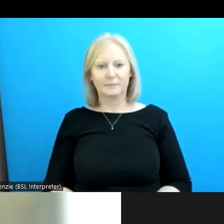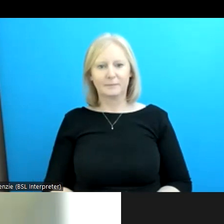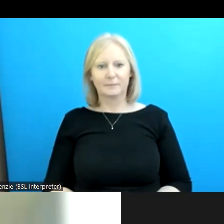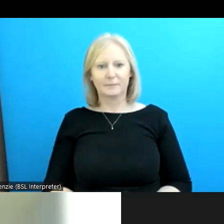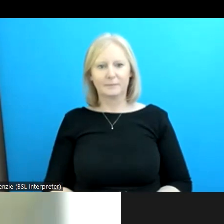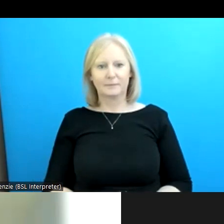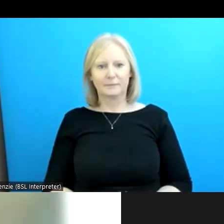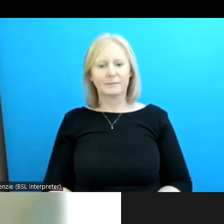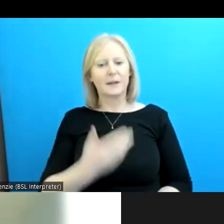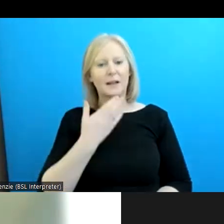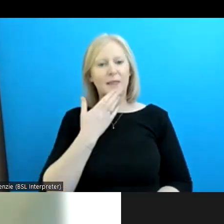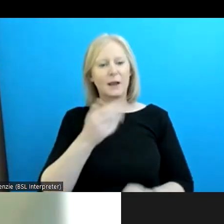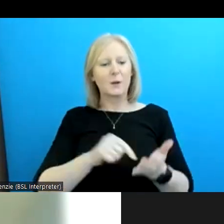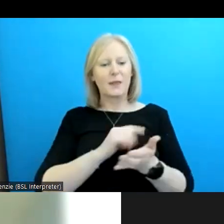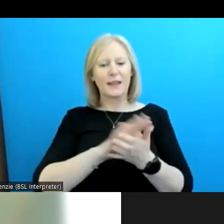Thanks, Theo.